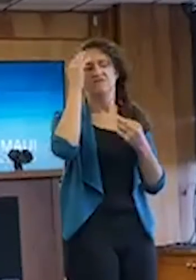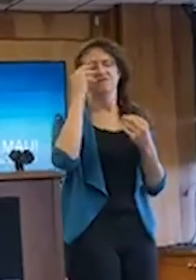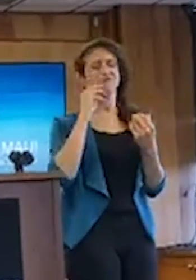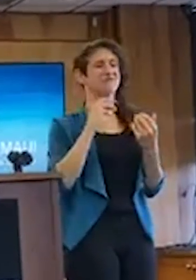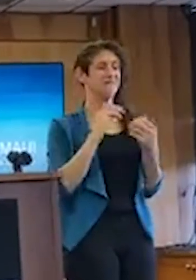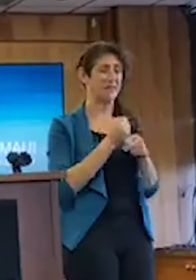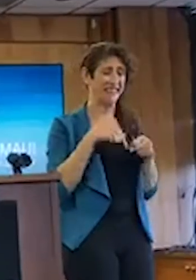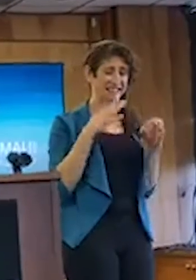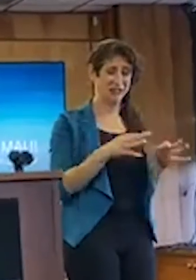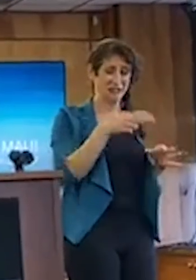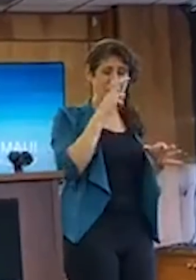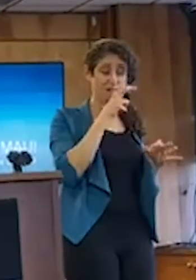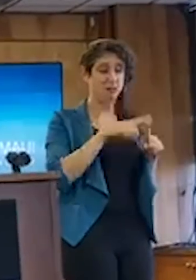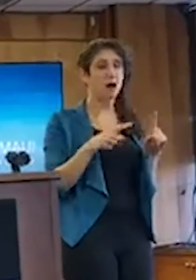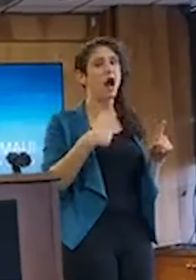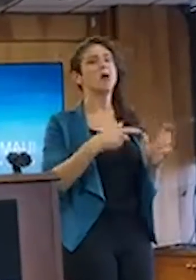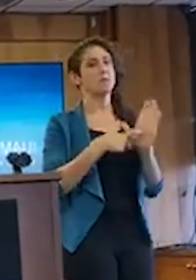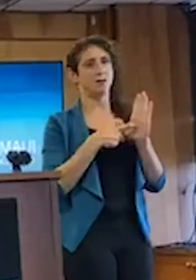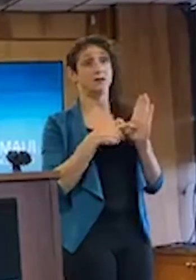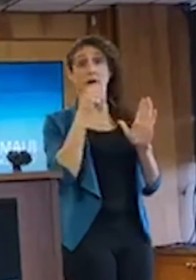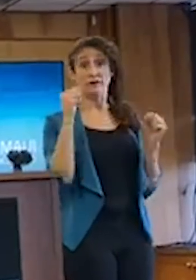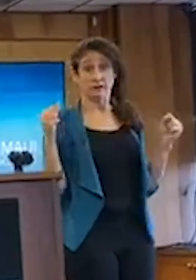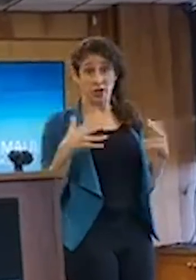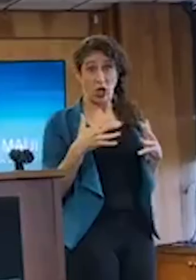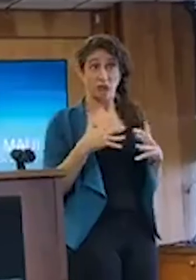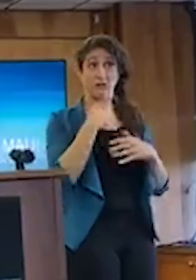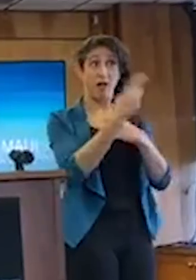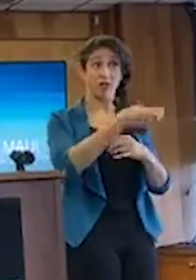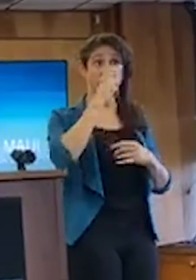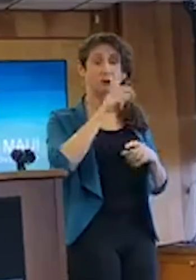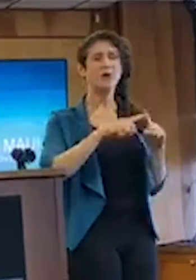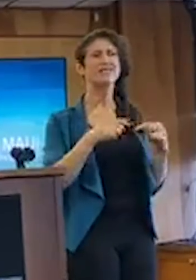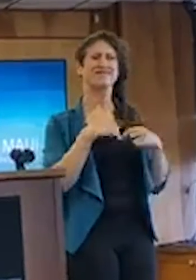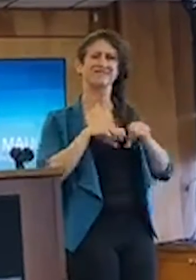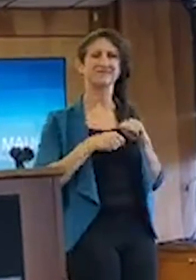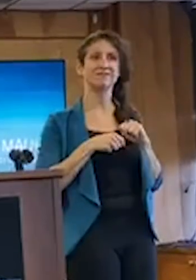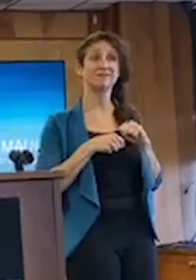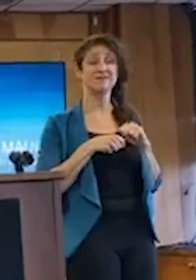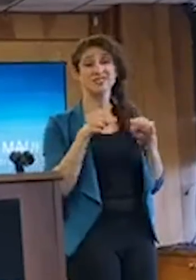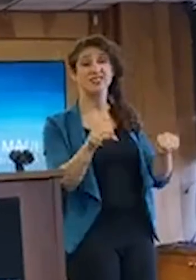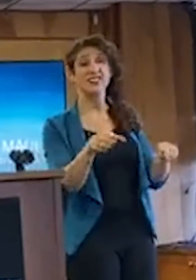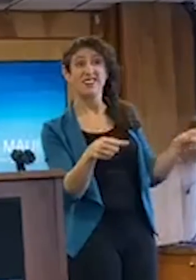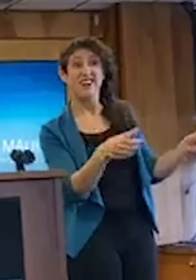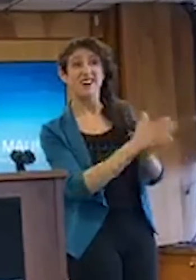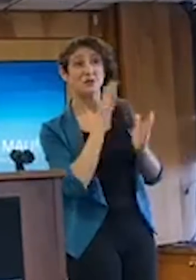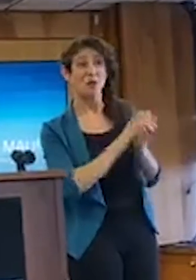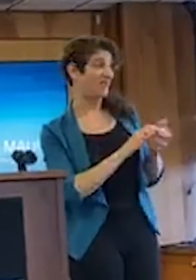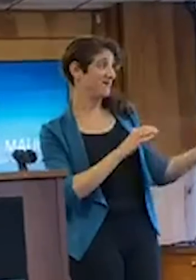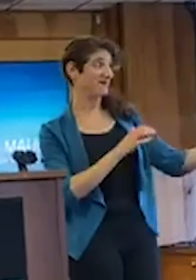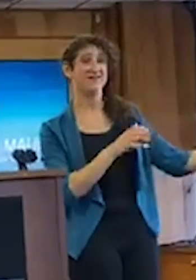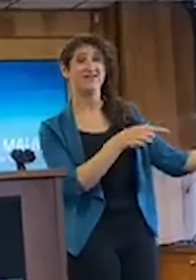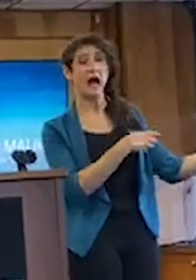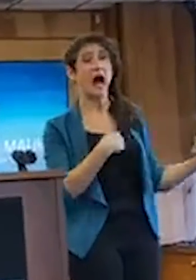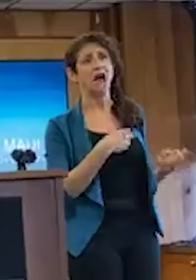not afraid to make them. But it hurts my heart. You can ask my wife, she's sitting right here. I don't sleep much because